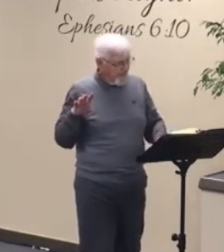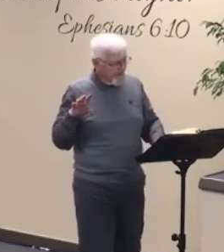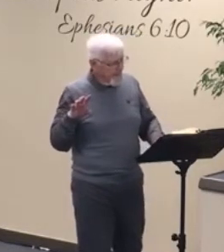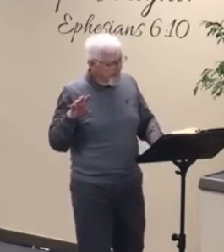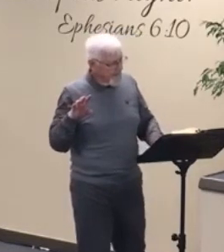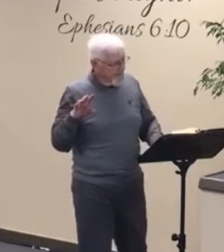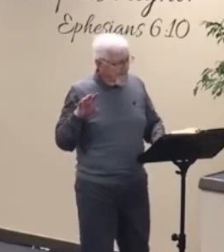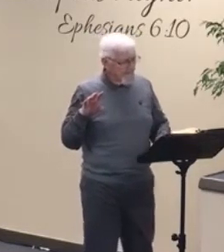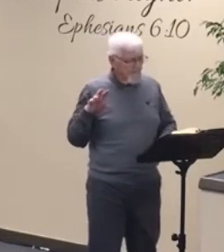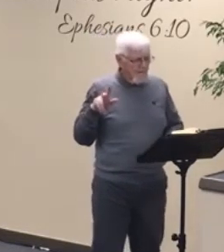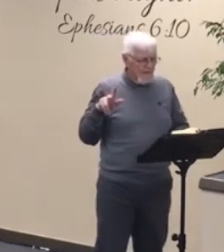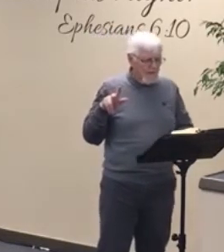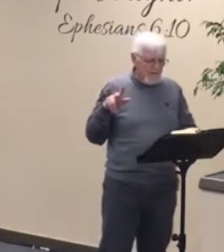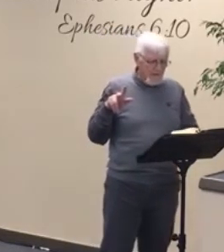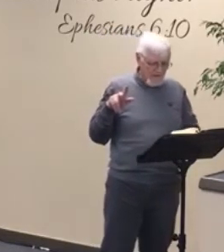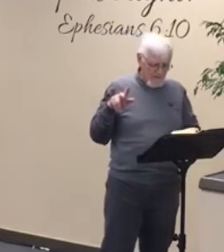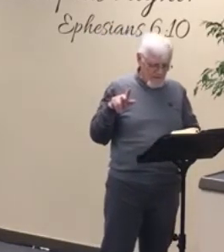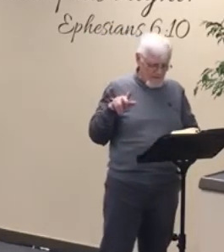43 and verse